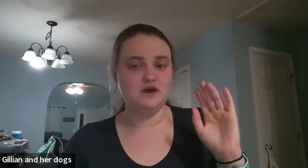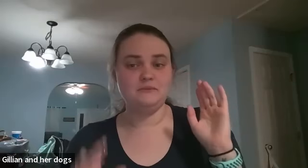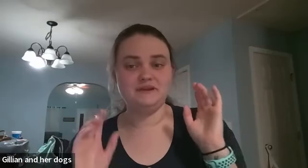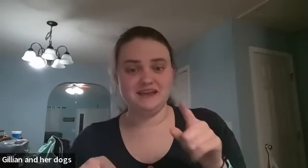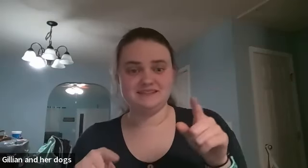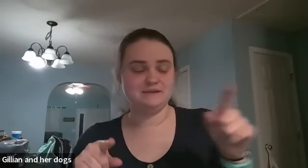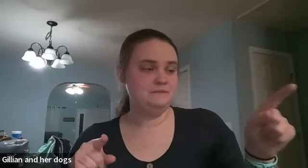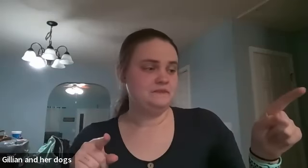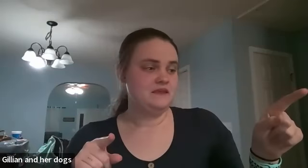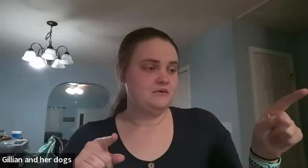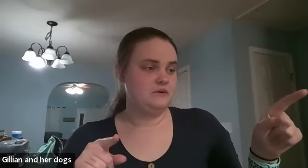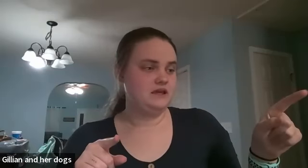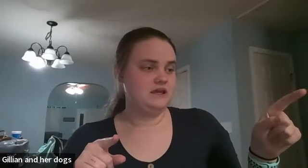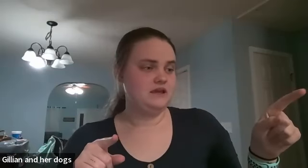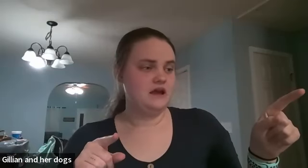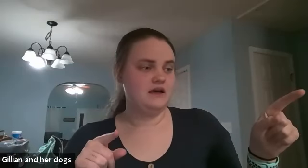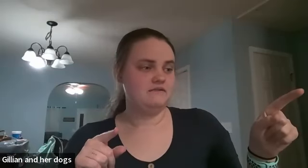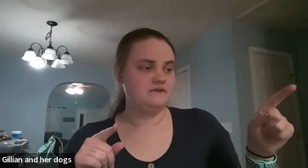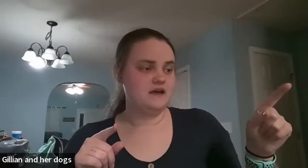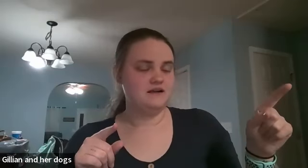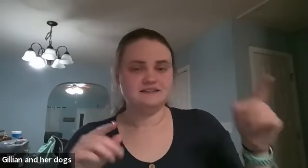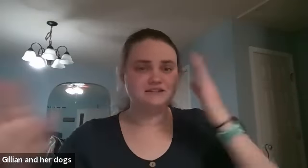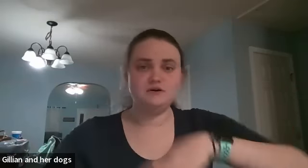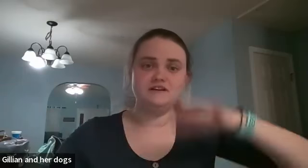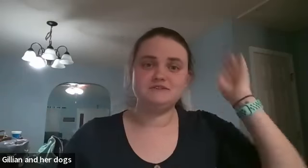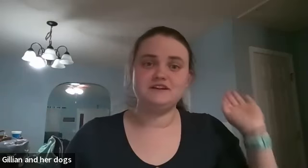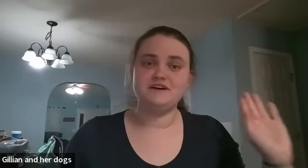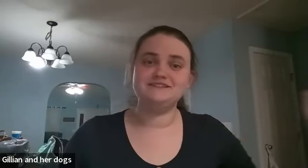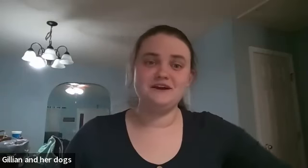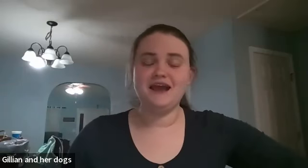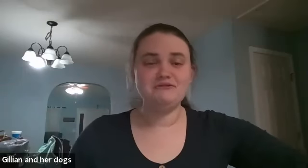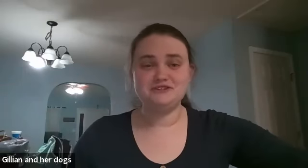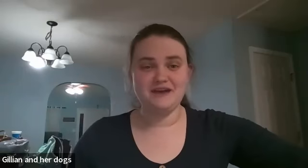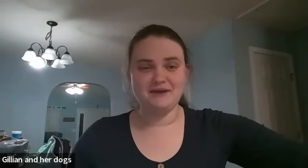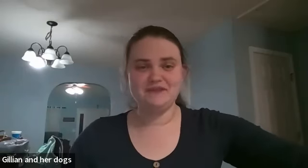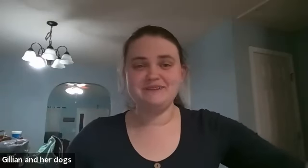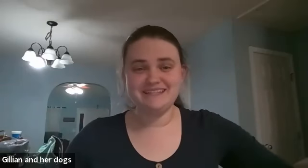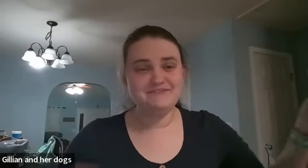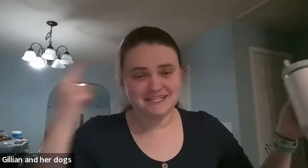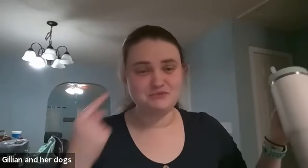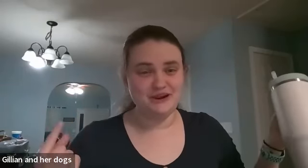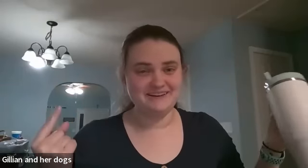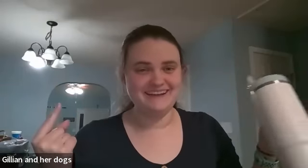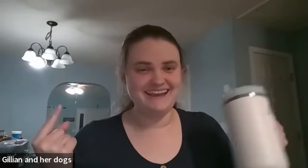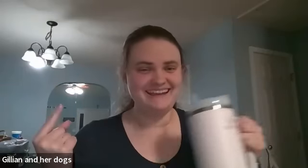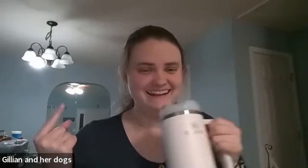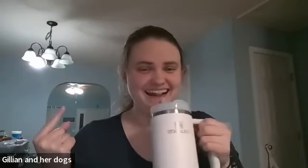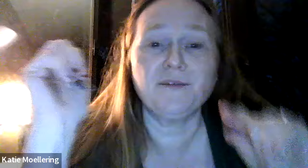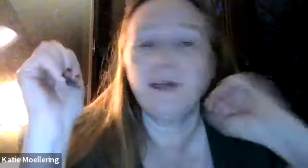So, but yes, for that class, I totally lost my train of thought. Sorry, I will do that. I have teacher brain. Here, Okay. why don't I